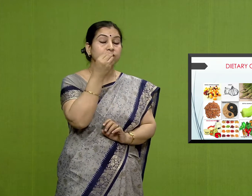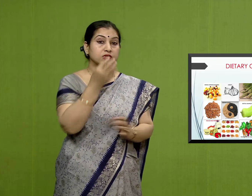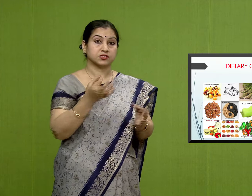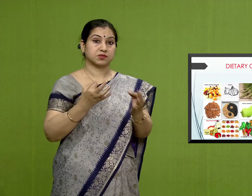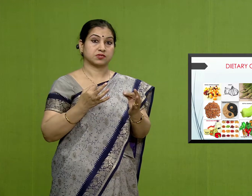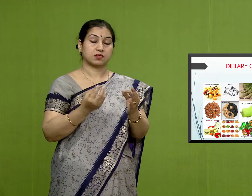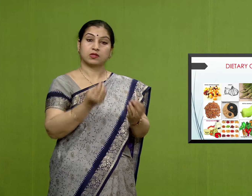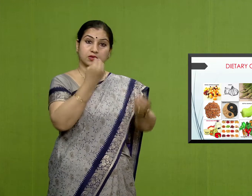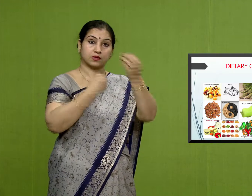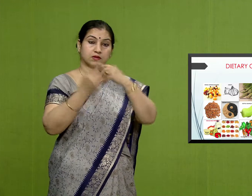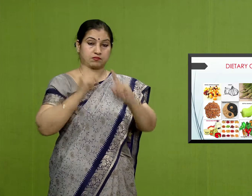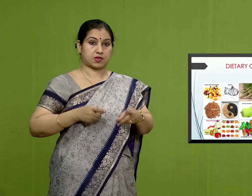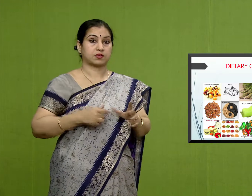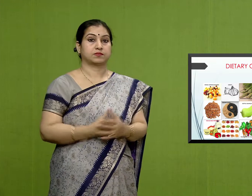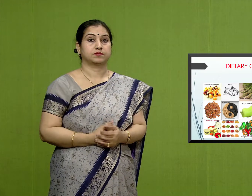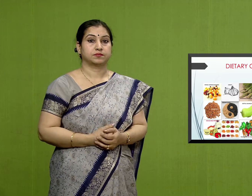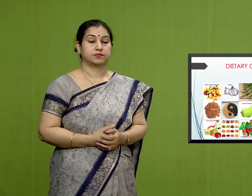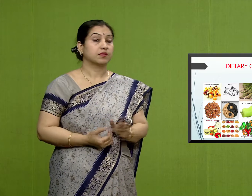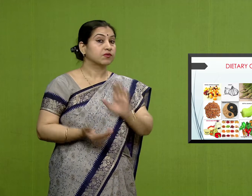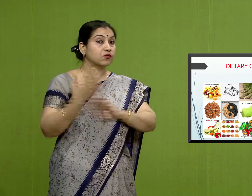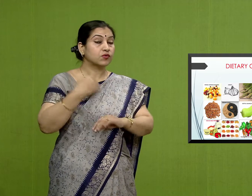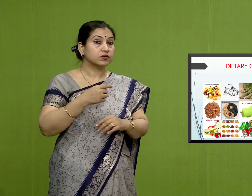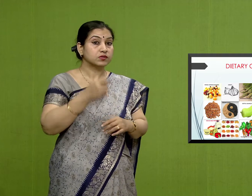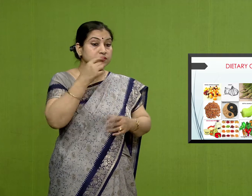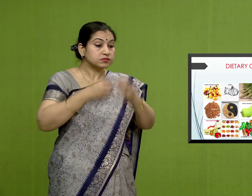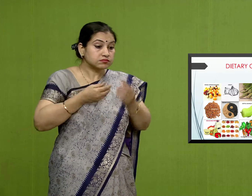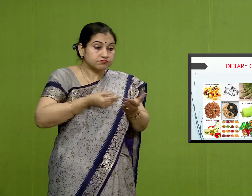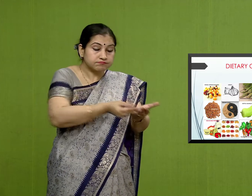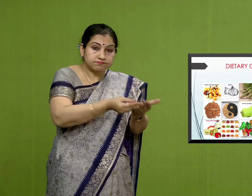the milk and recover of the woman's body.